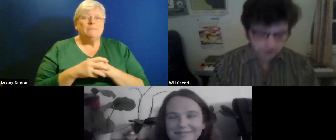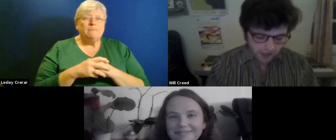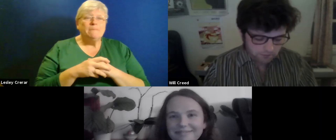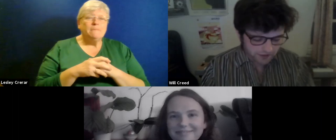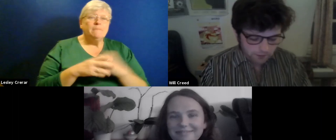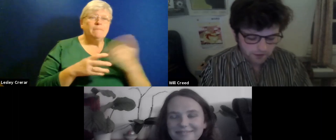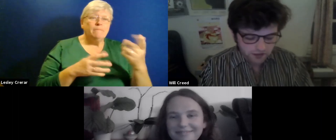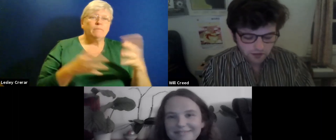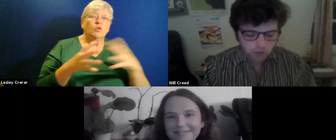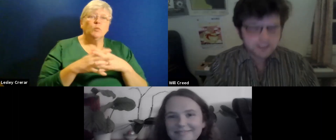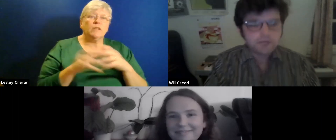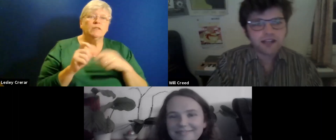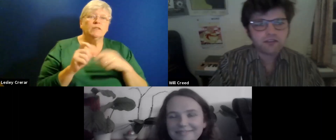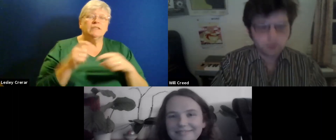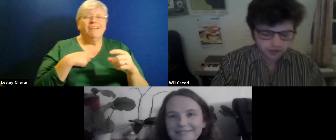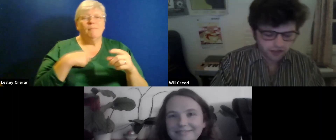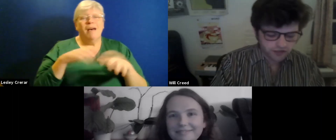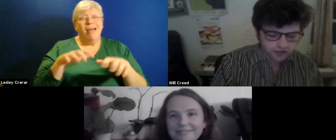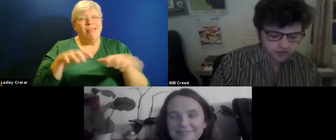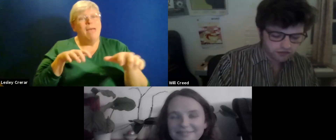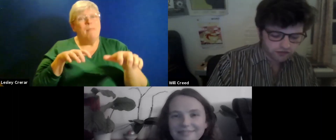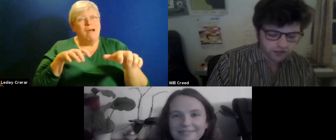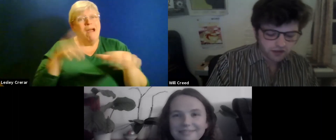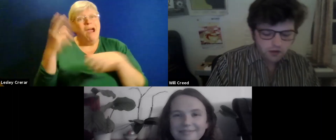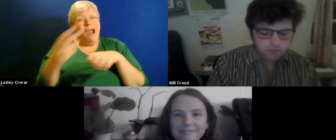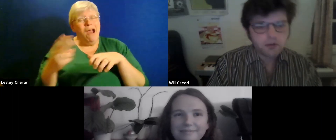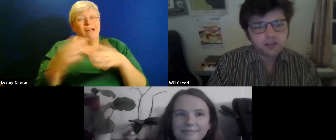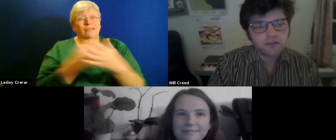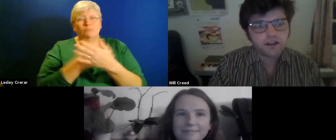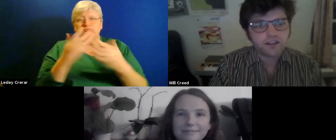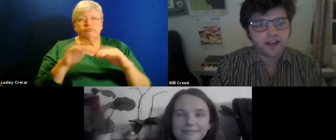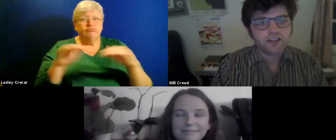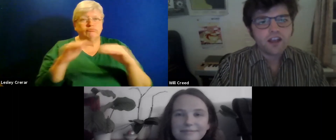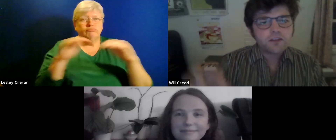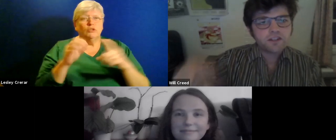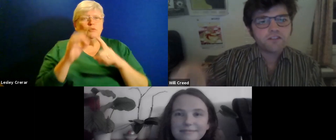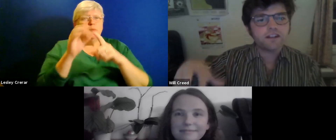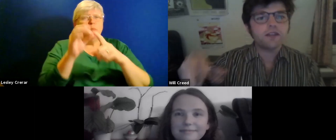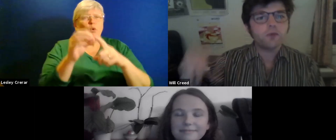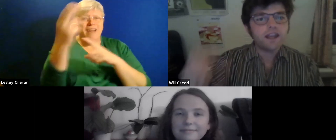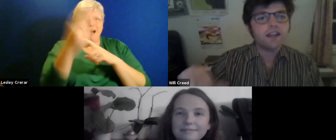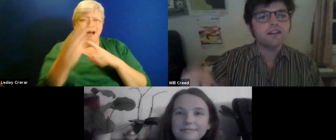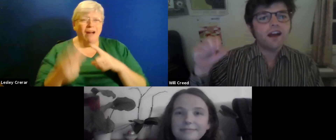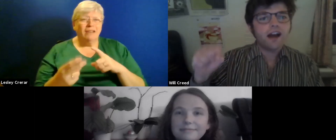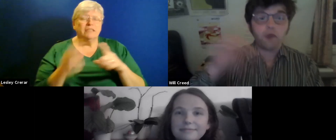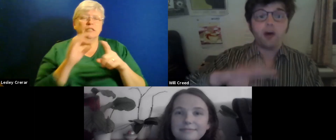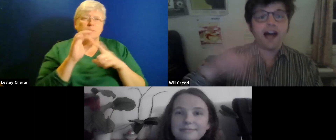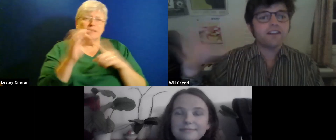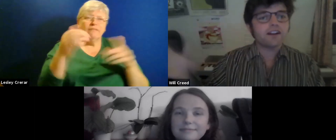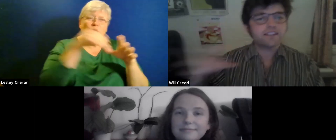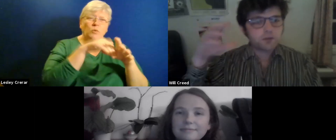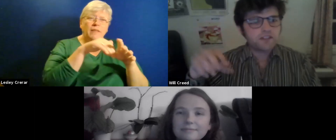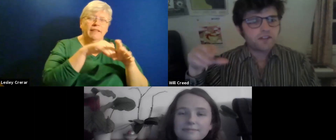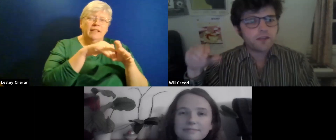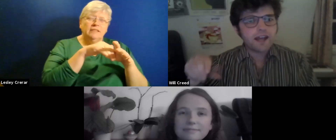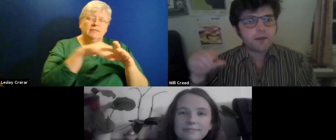Yeah, and Leopard Arts is a multi-platform organisation for the promotion of artists and acts, specifically within, and the